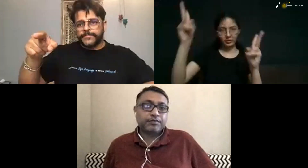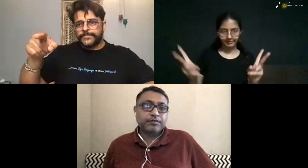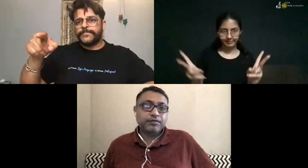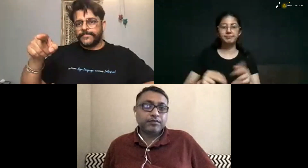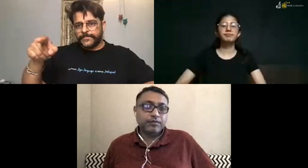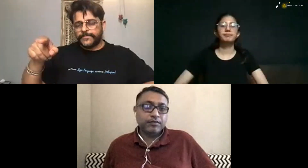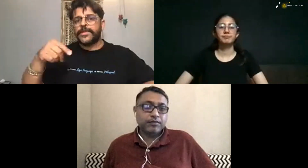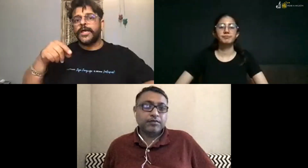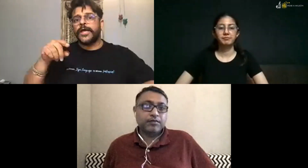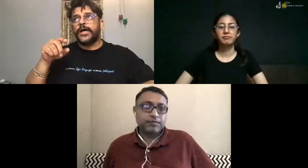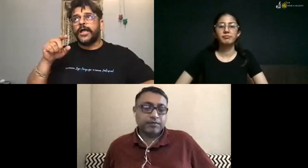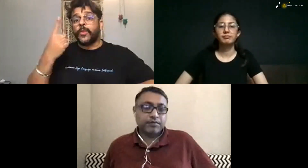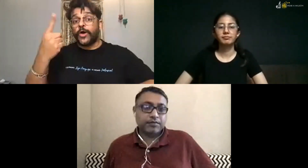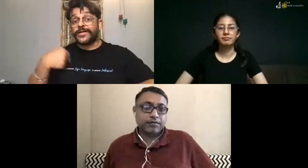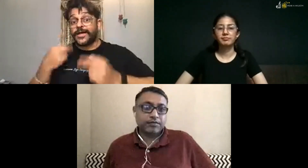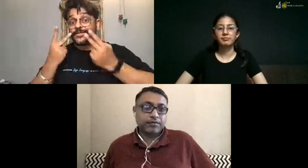Yeah.